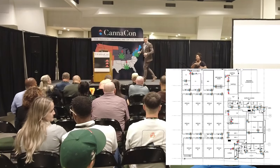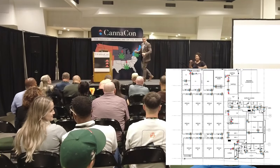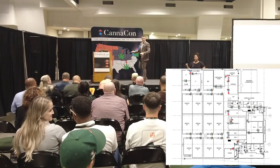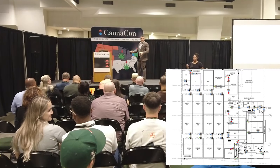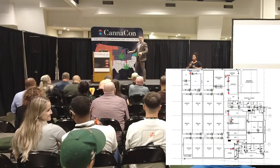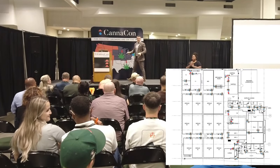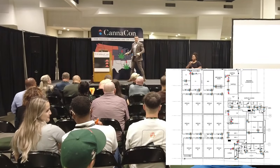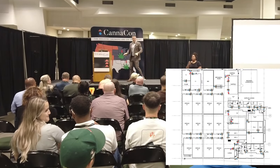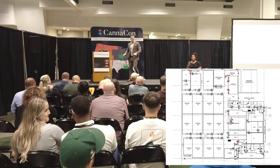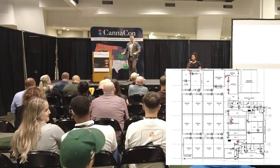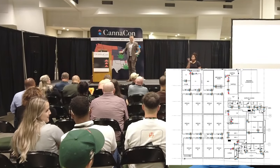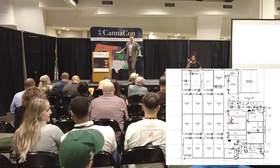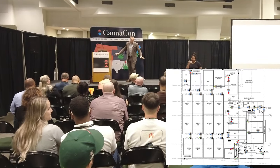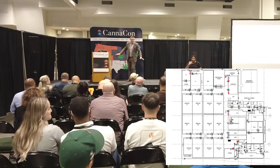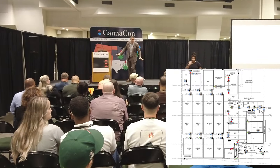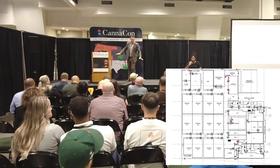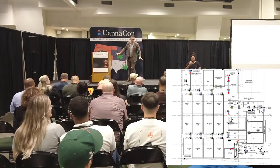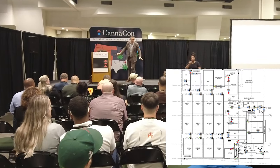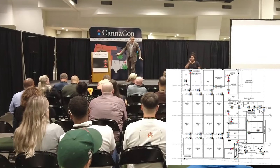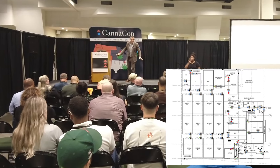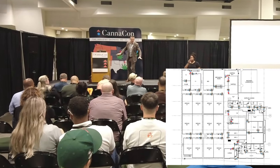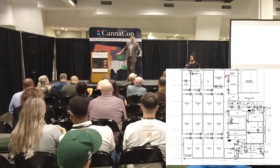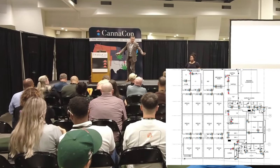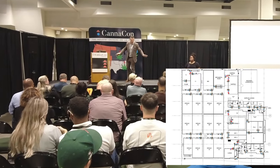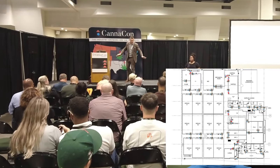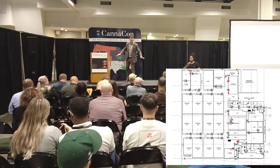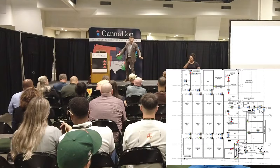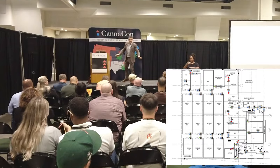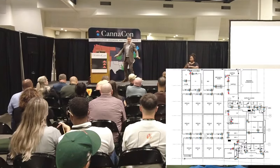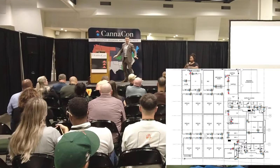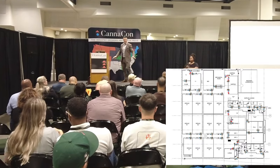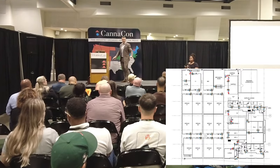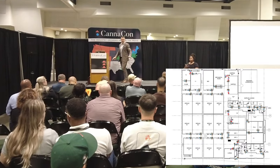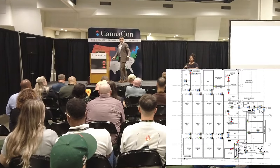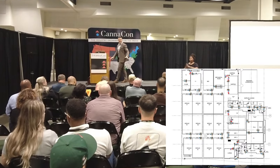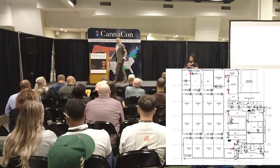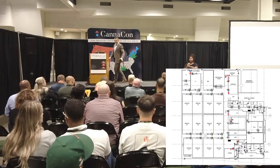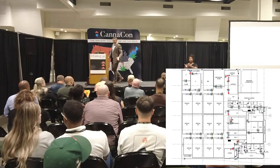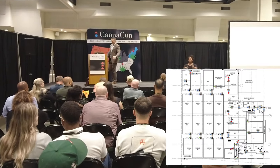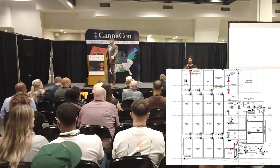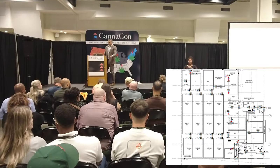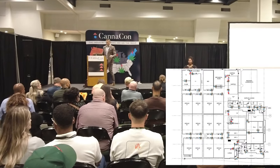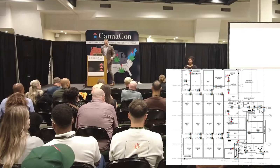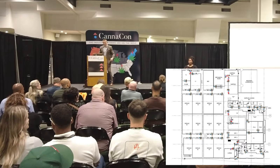And again, why are we doing this? Because it's cannabis, right? It's not alcohol we're talking about. Come on.